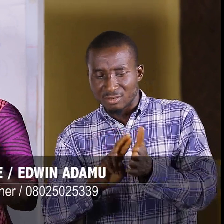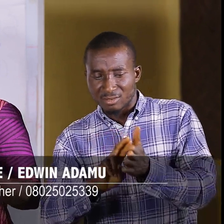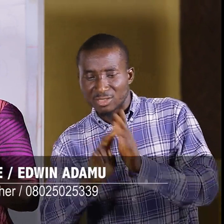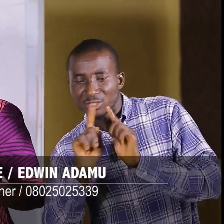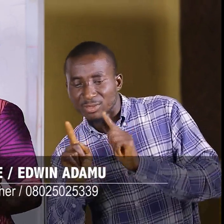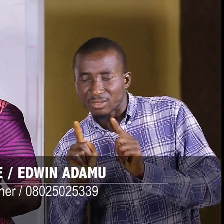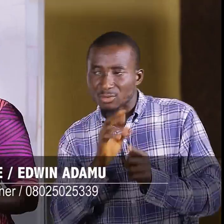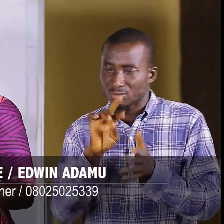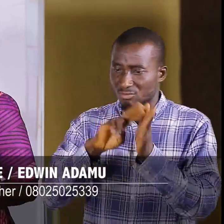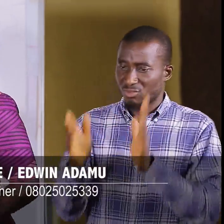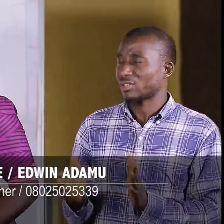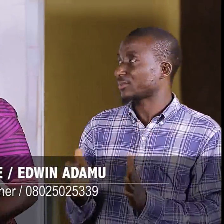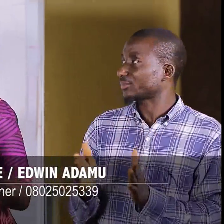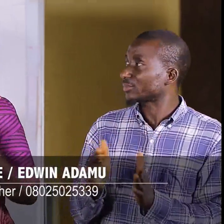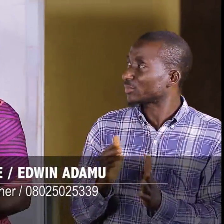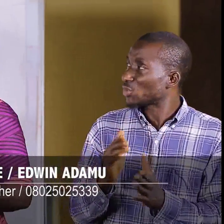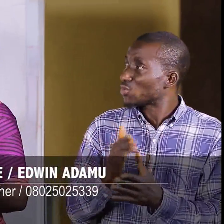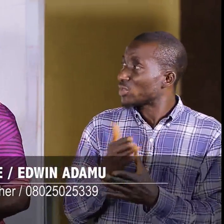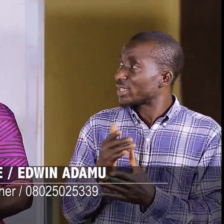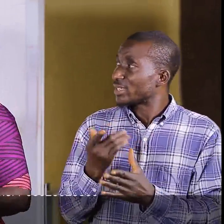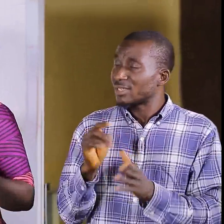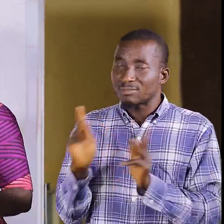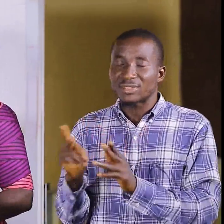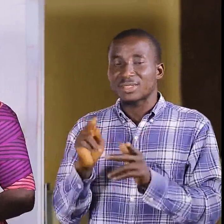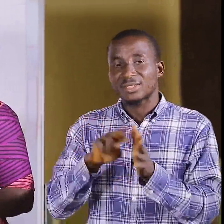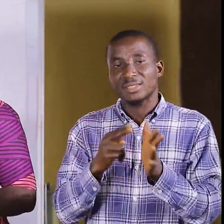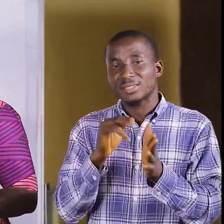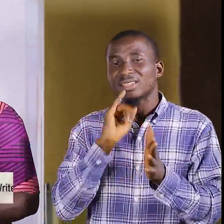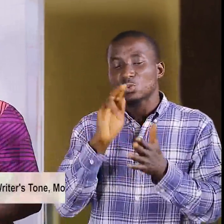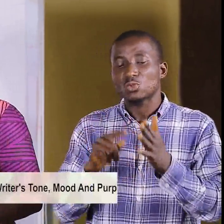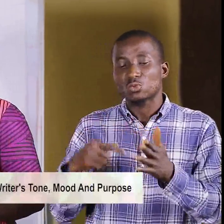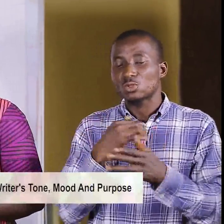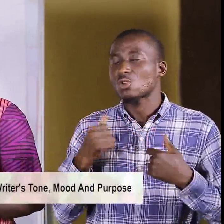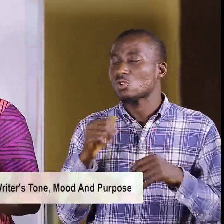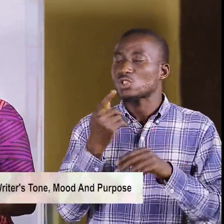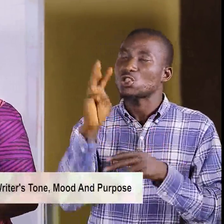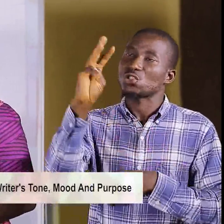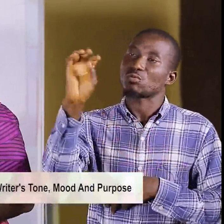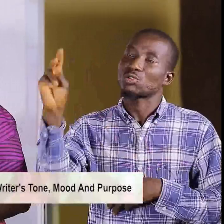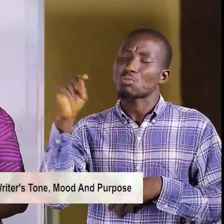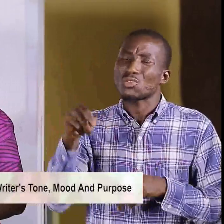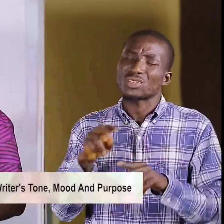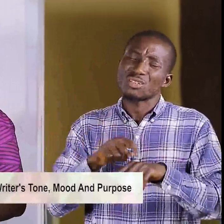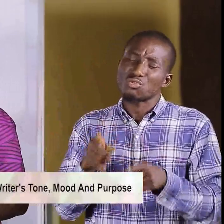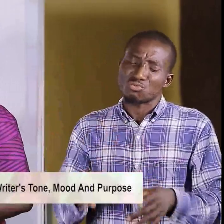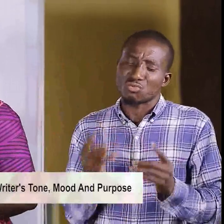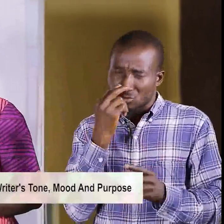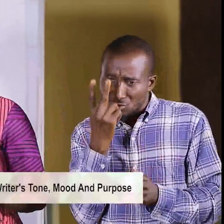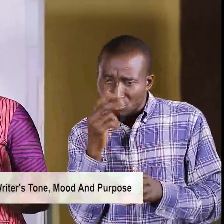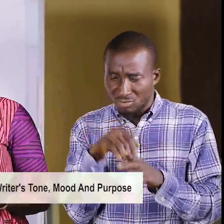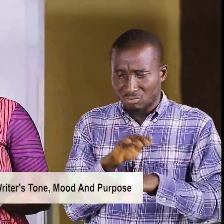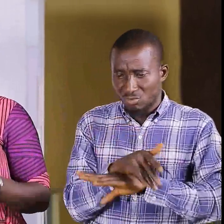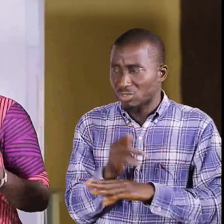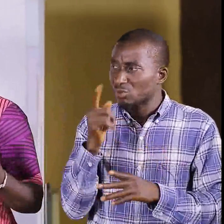that the speaker creates within the person listening or reading is what we call the mood. Most times you wake up in the morning and you say,